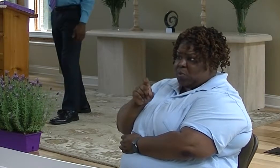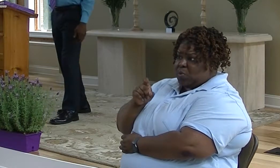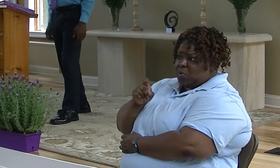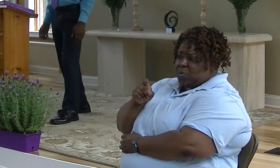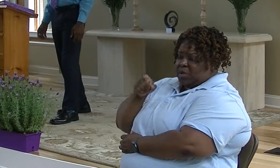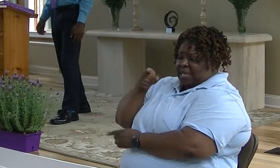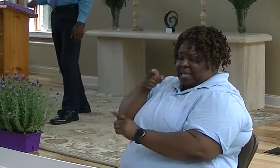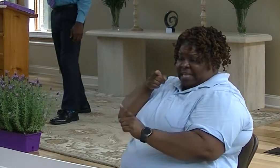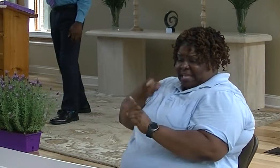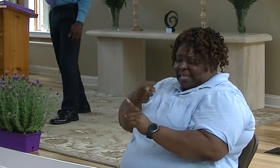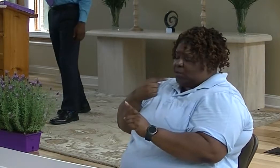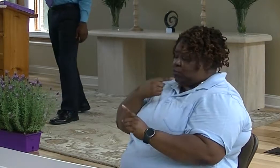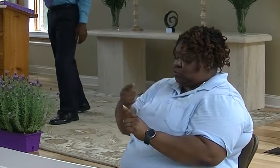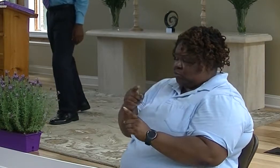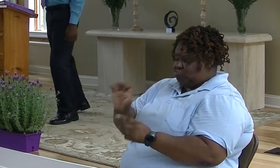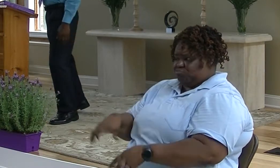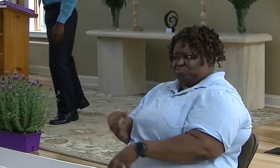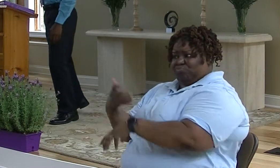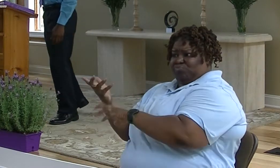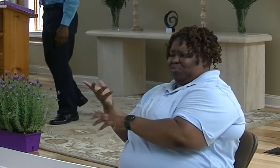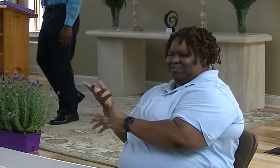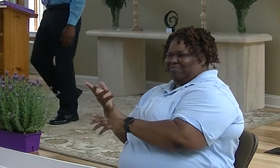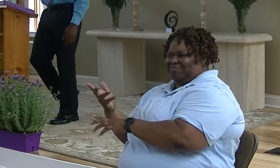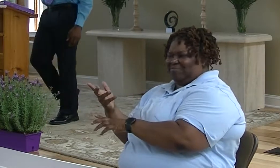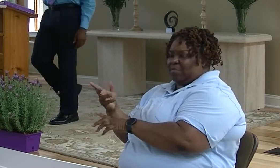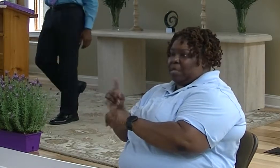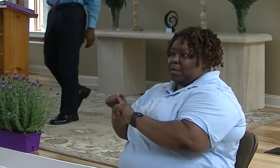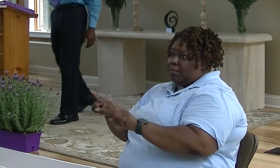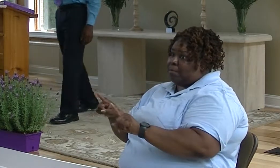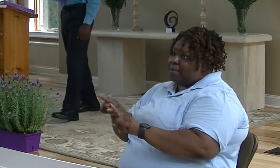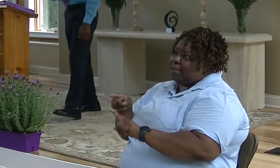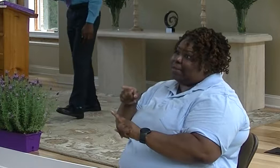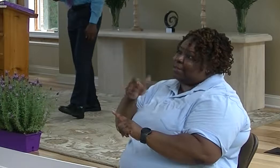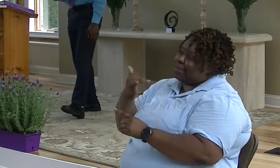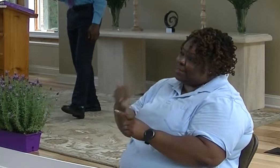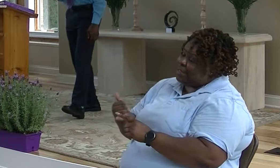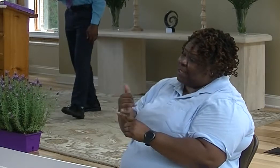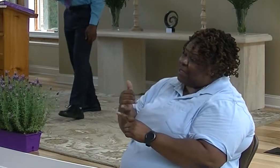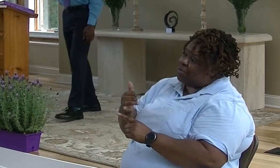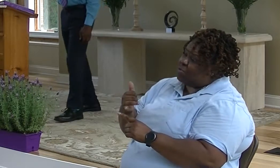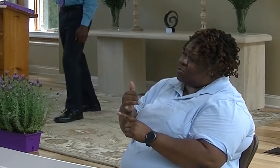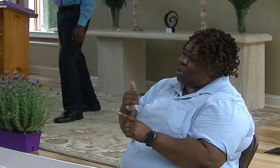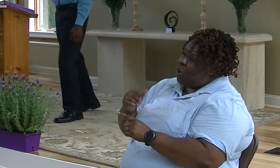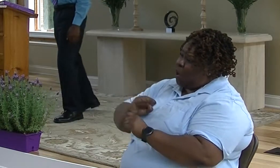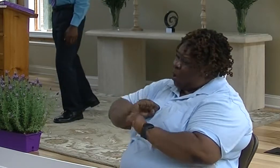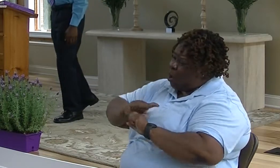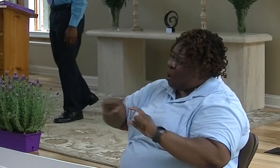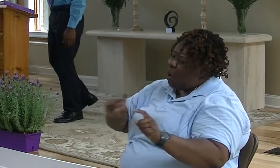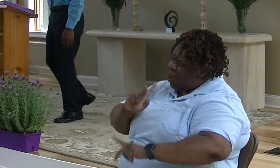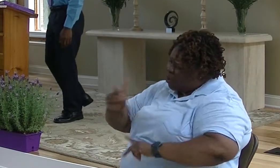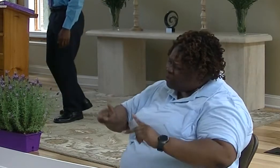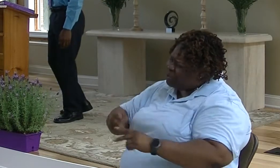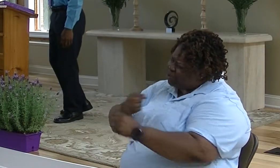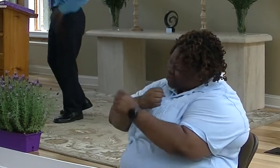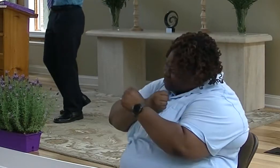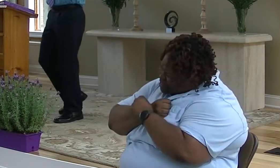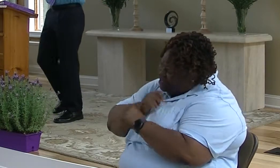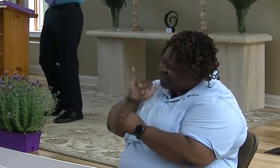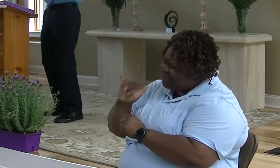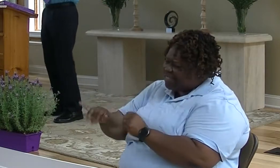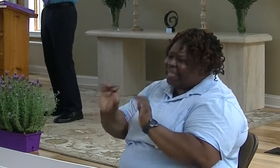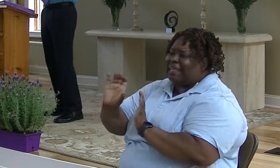get it. That Spock would become one of the most beloved characters. That Leonard Nimoy would then be known